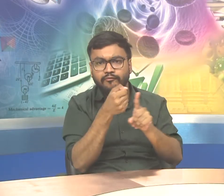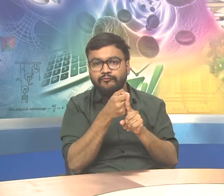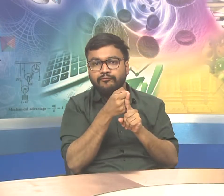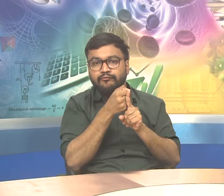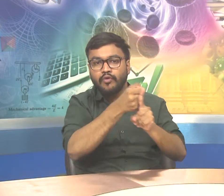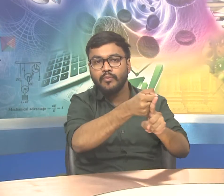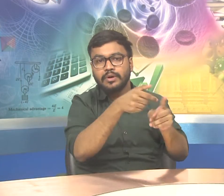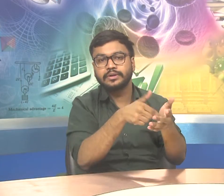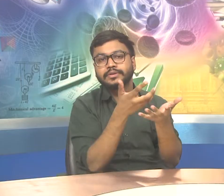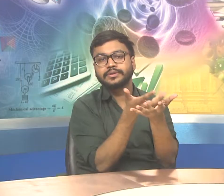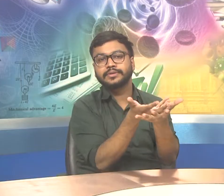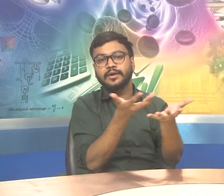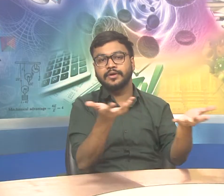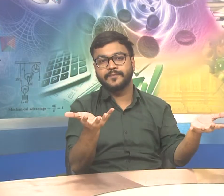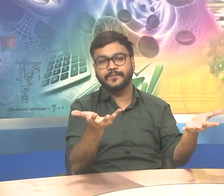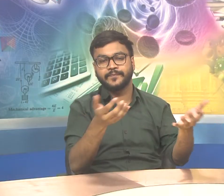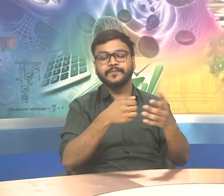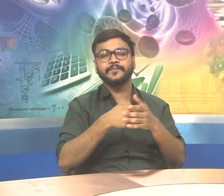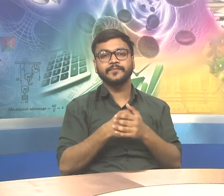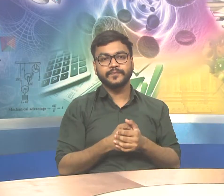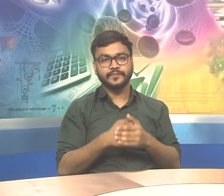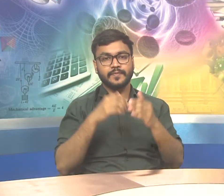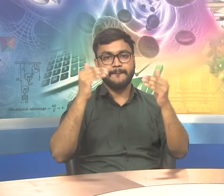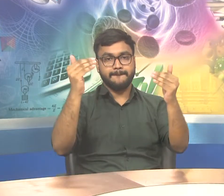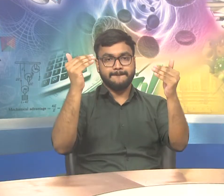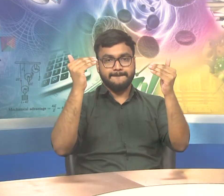object moves in the direction of the force.